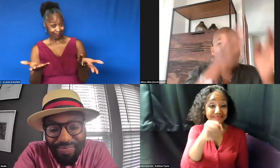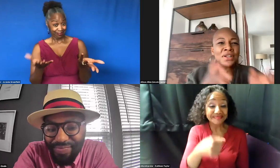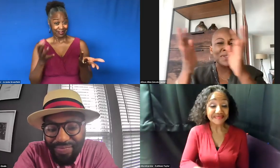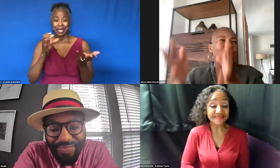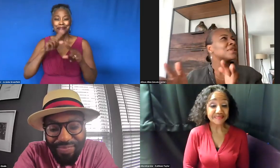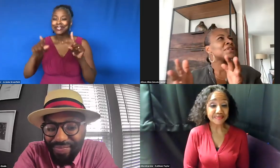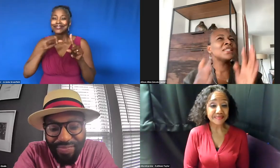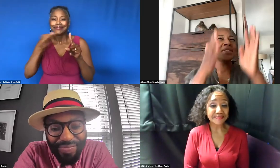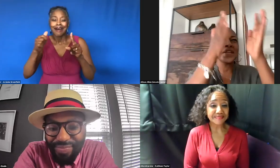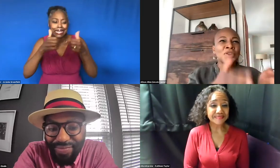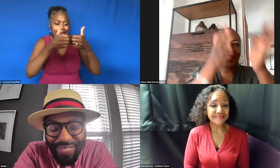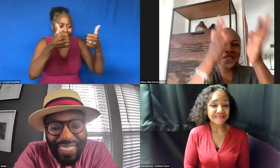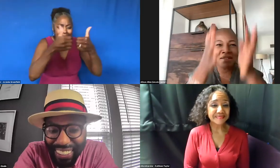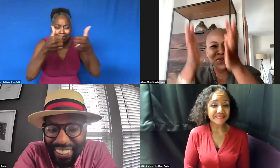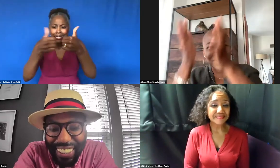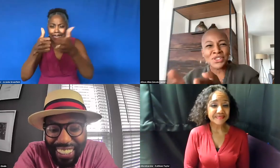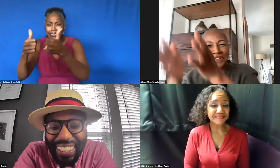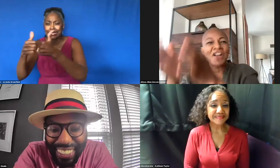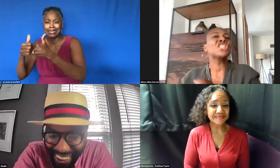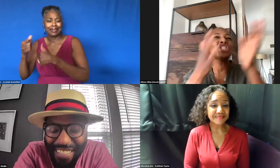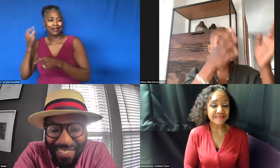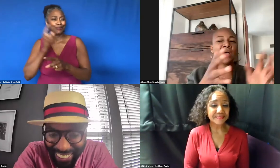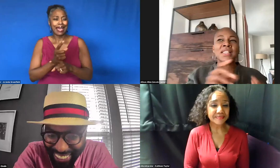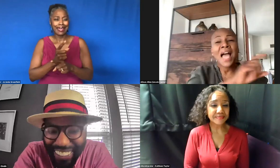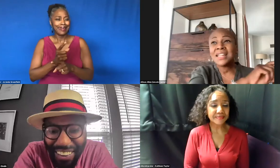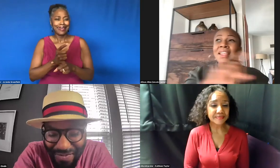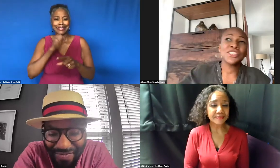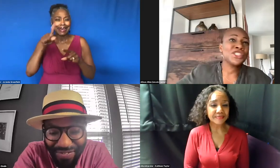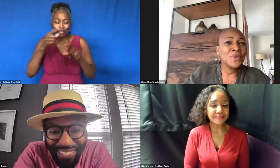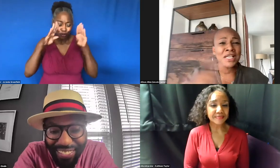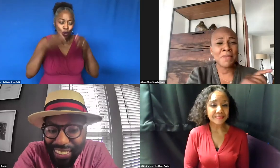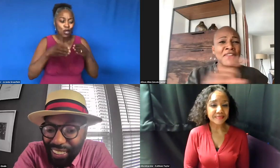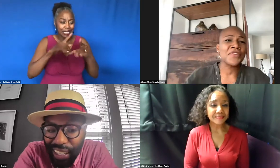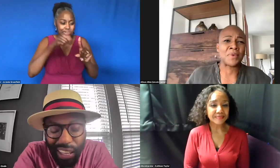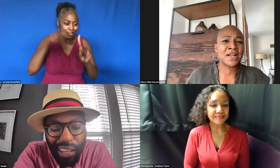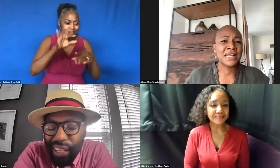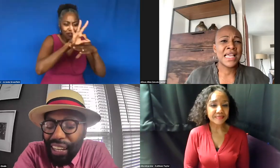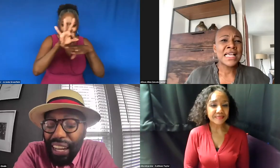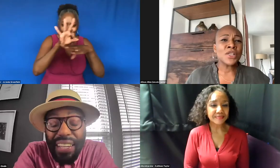know, vertical, is that right? Like, you know, sort of functional. It kind of like shows up